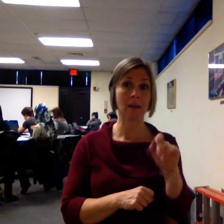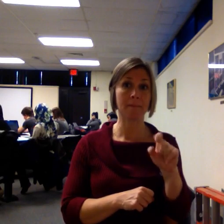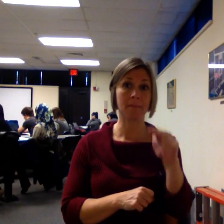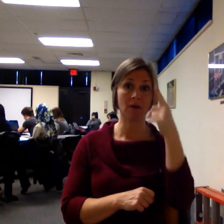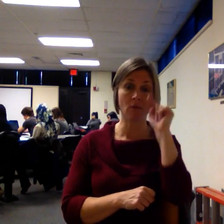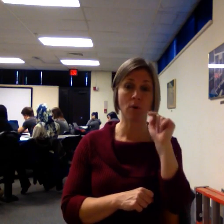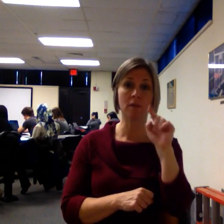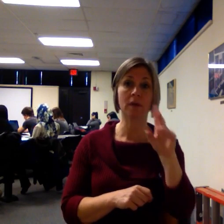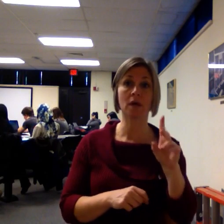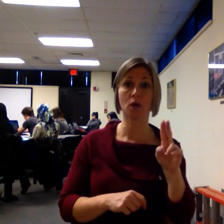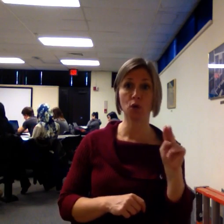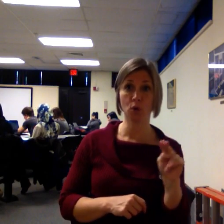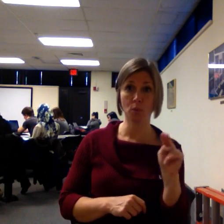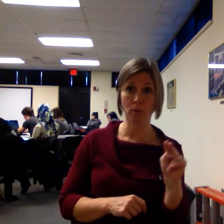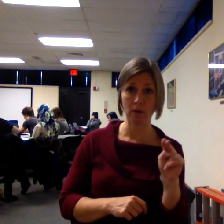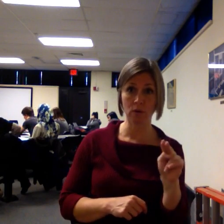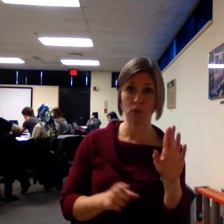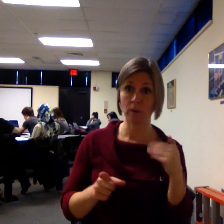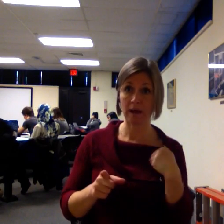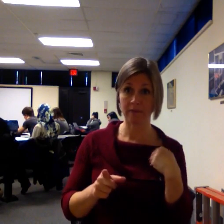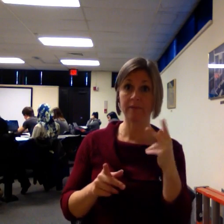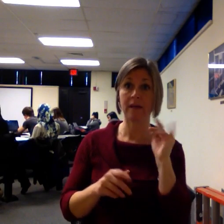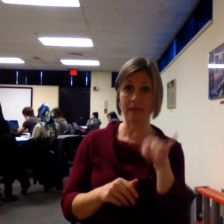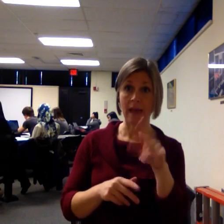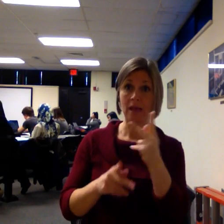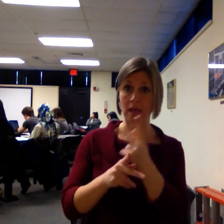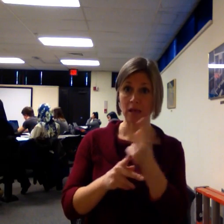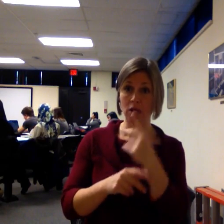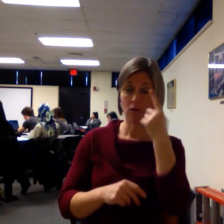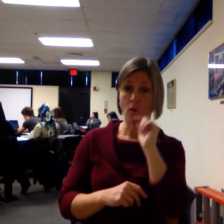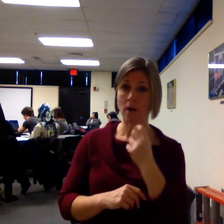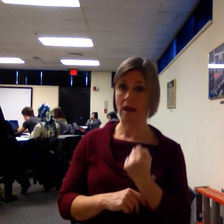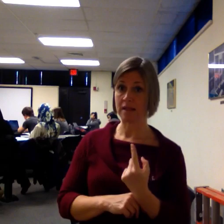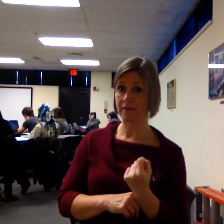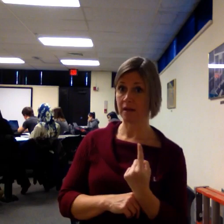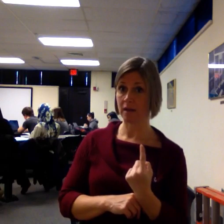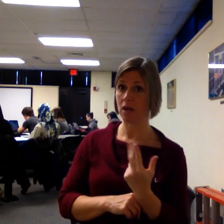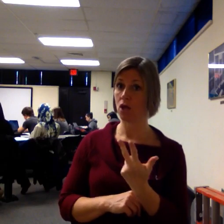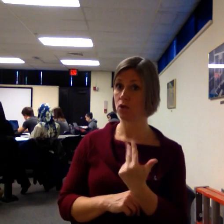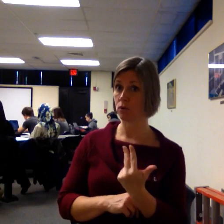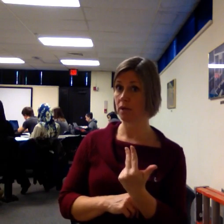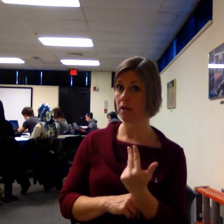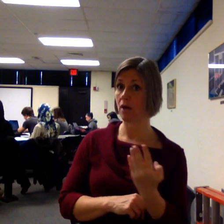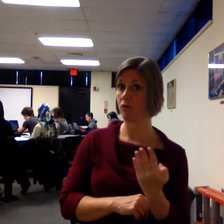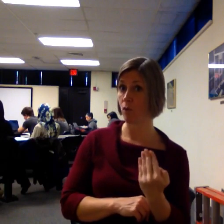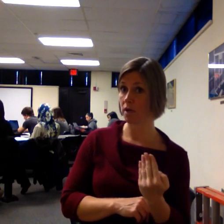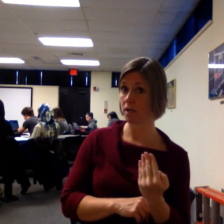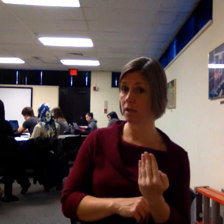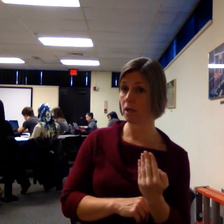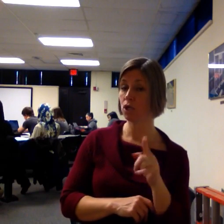have that calculation for 11, 13, and 14. So you'll have an author's version of